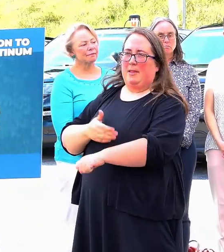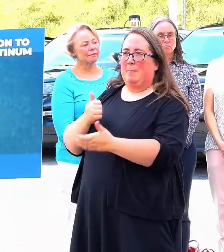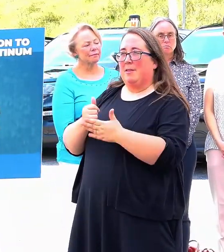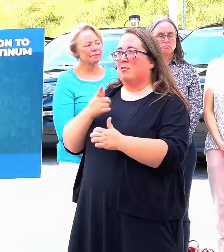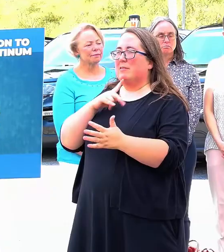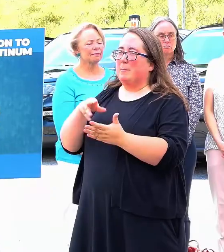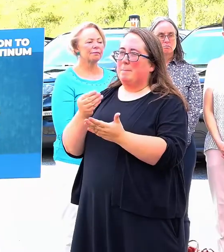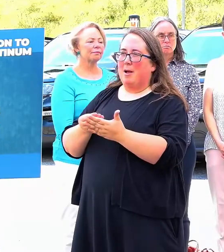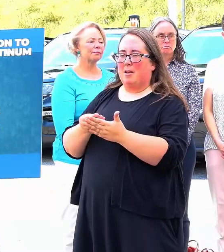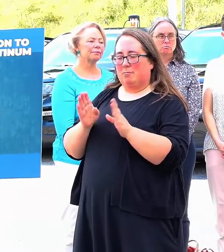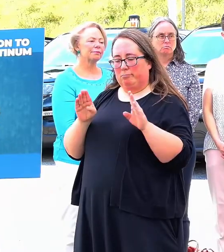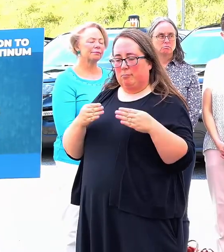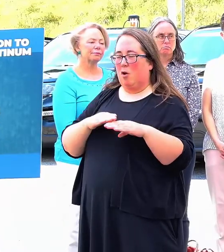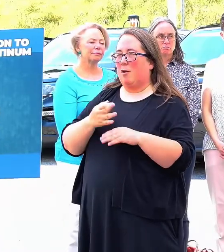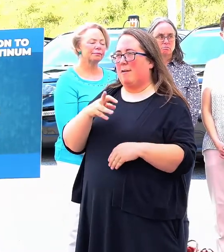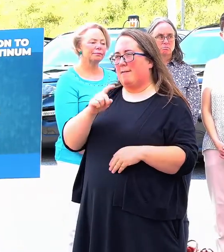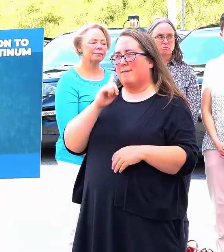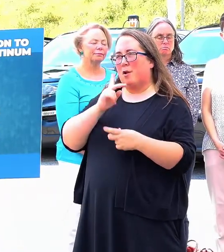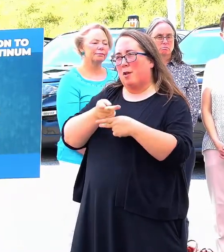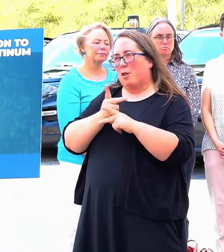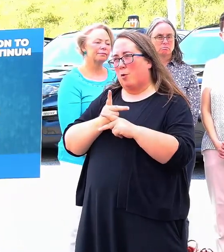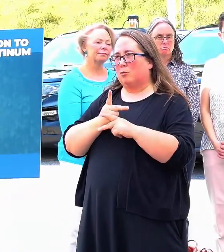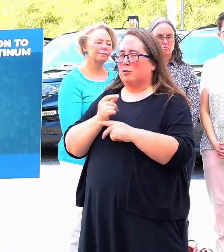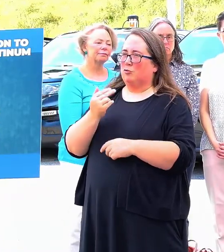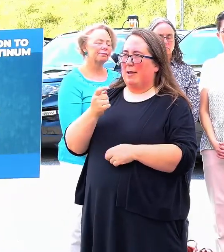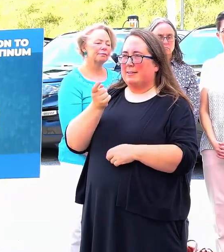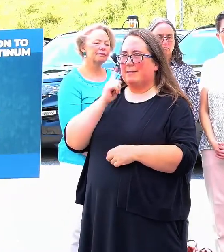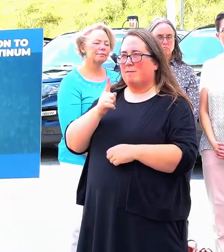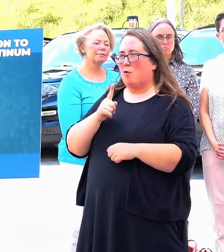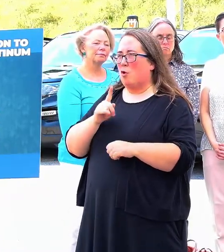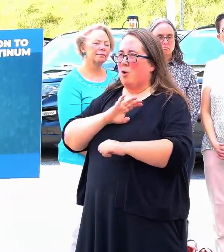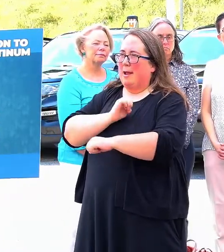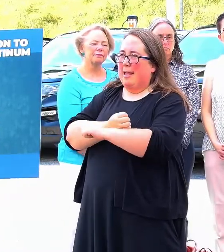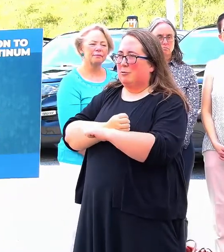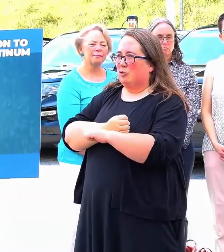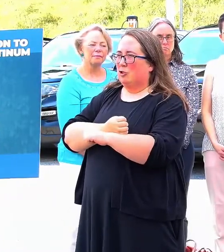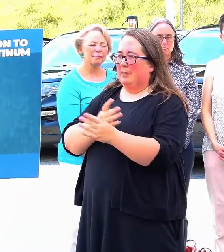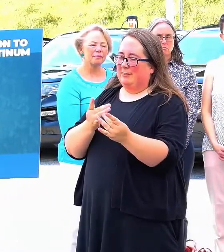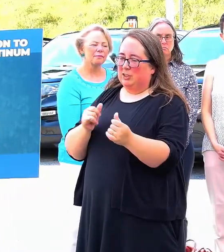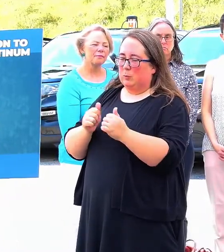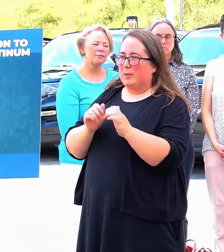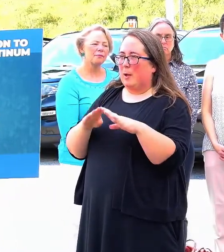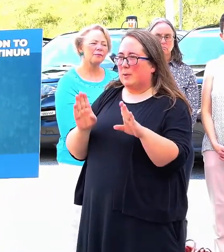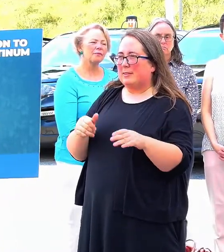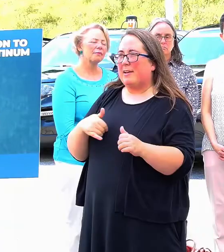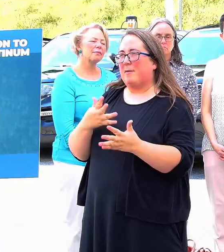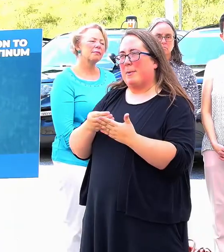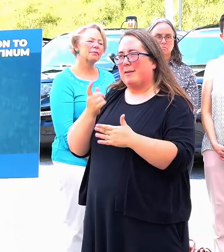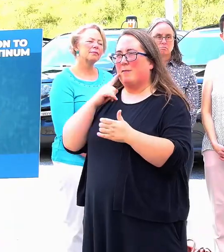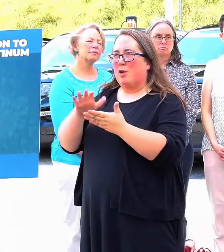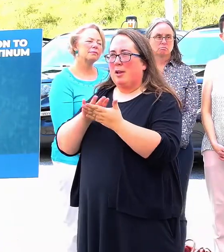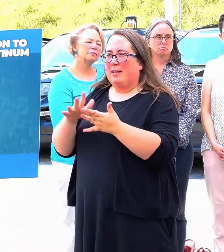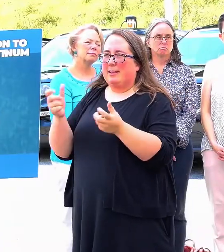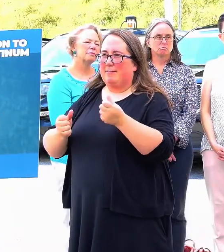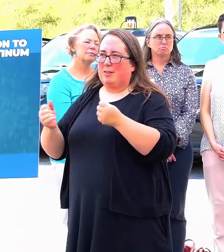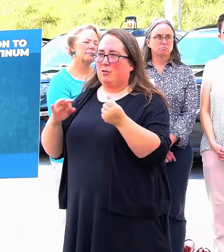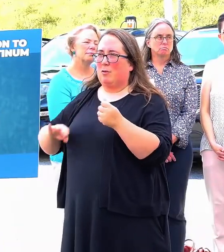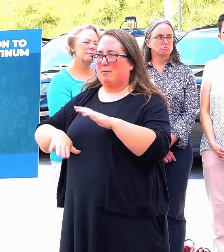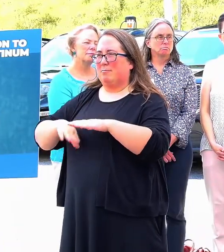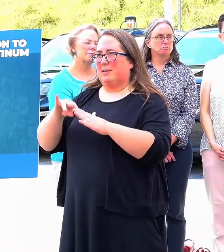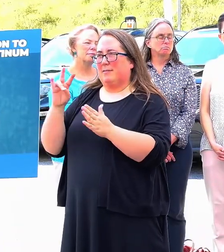money in here by HUD for loans and grants for energy efficiencies in housing. There's money in here for clean vehicle credits